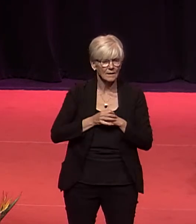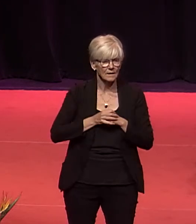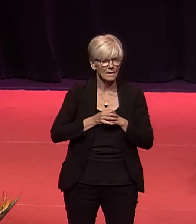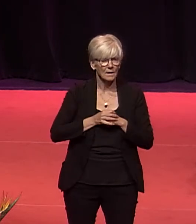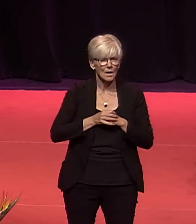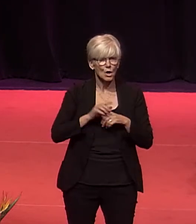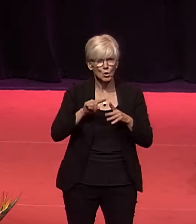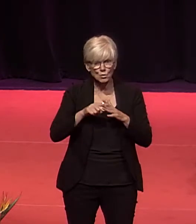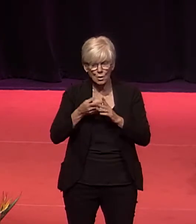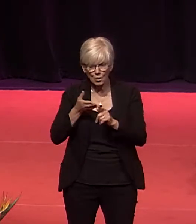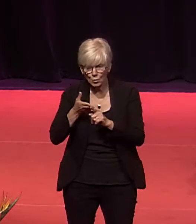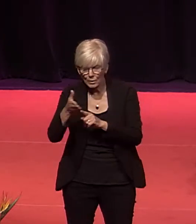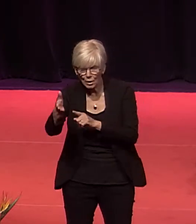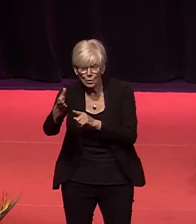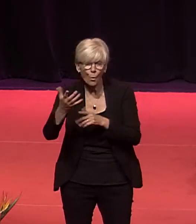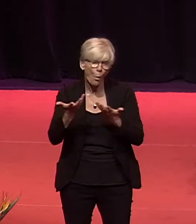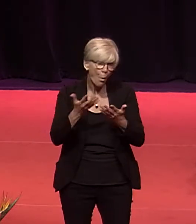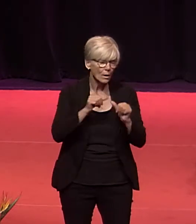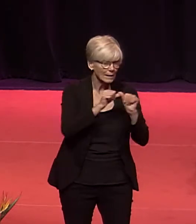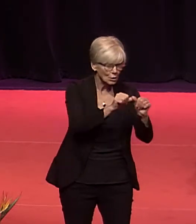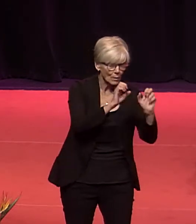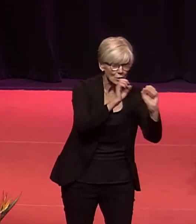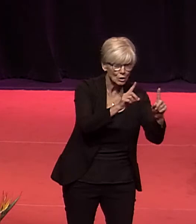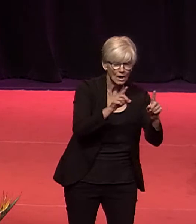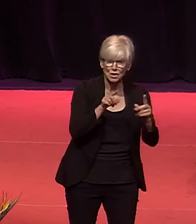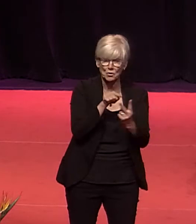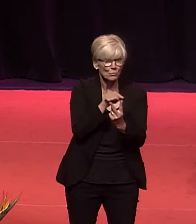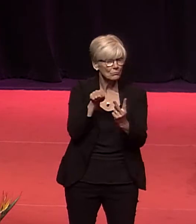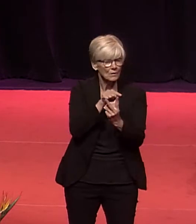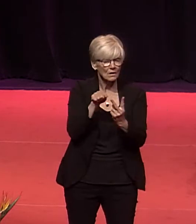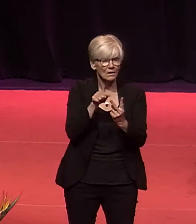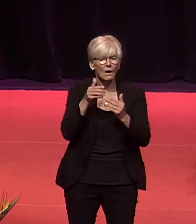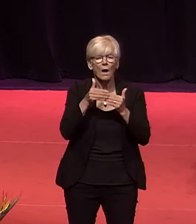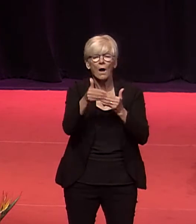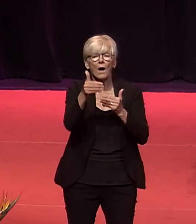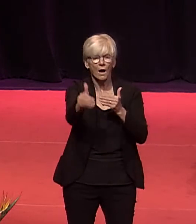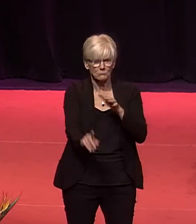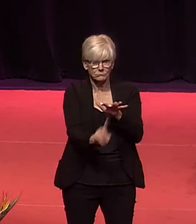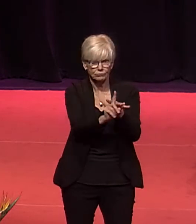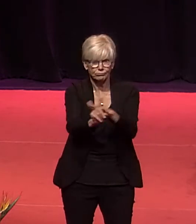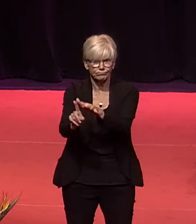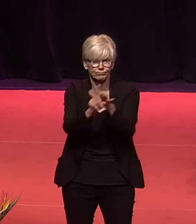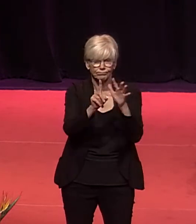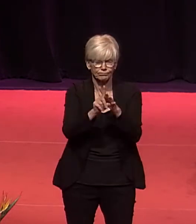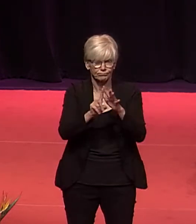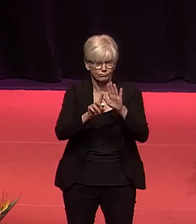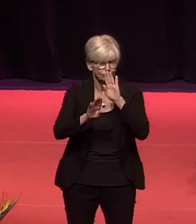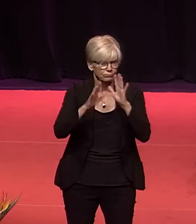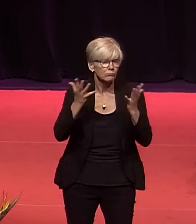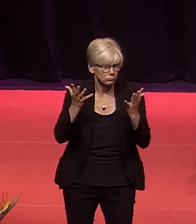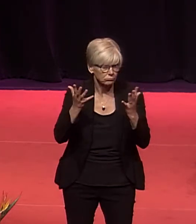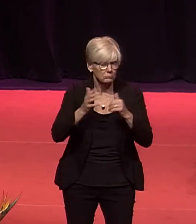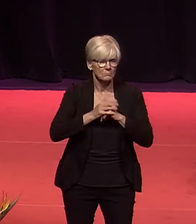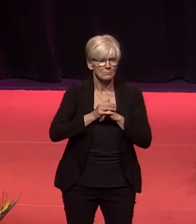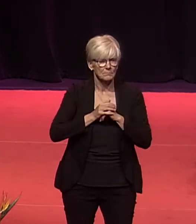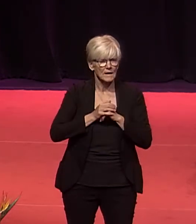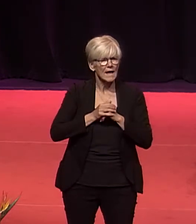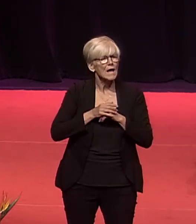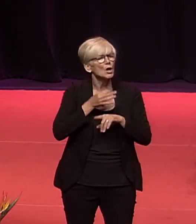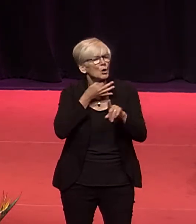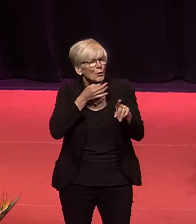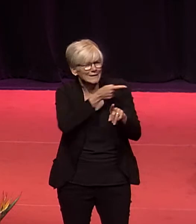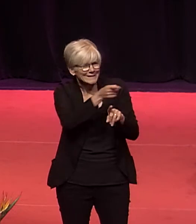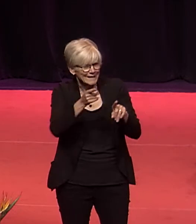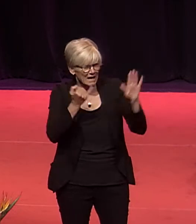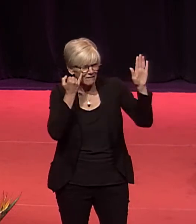your career or continuing your education, the future will be full of surprises. Grads, raise your hands if you thought